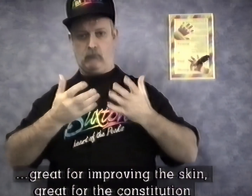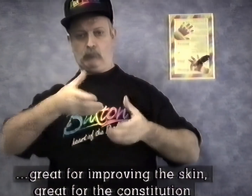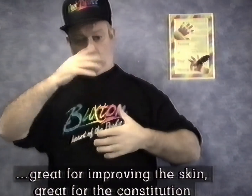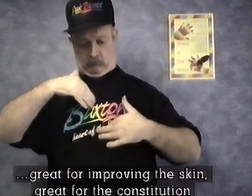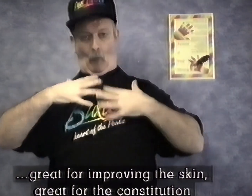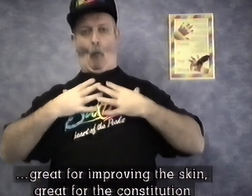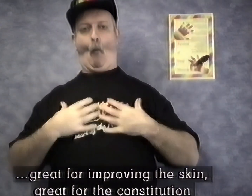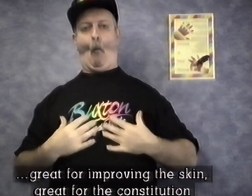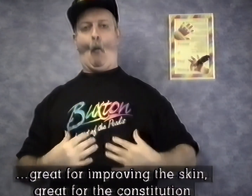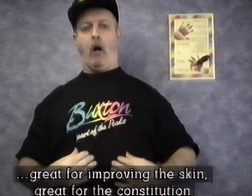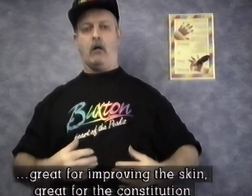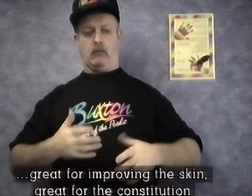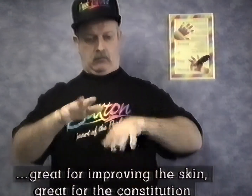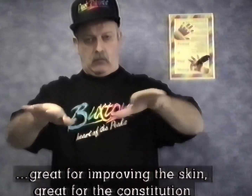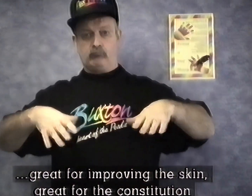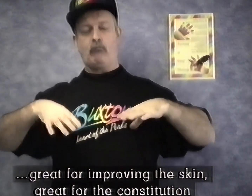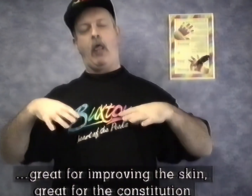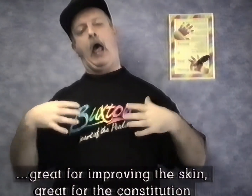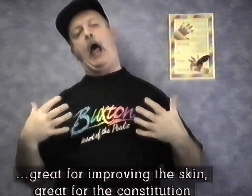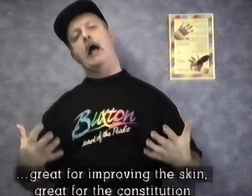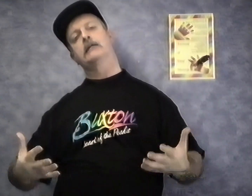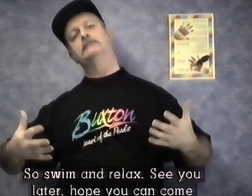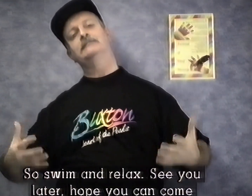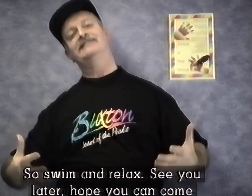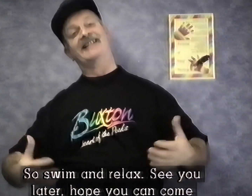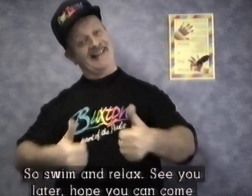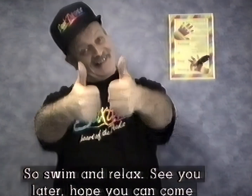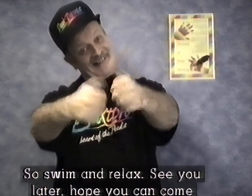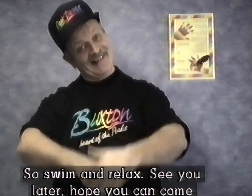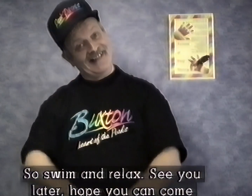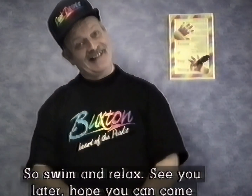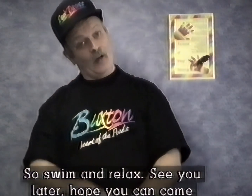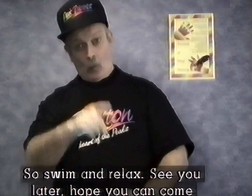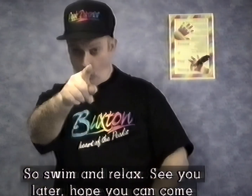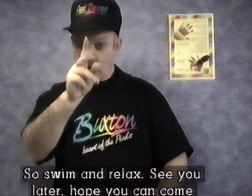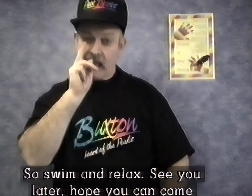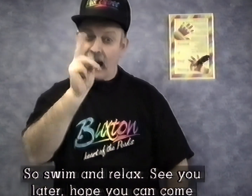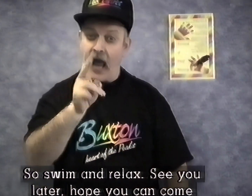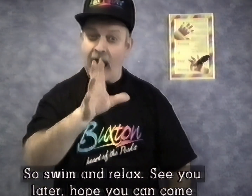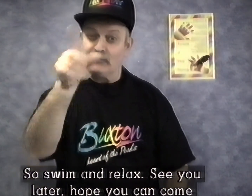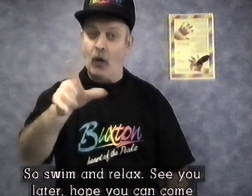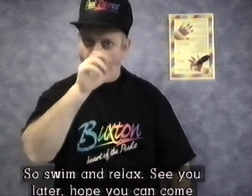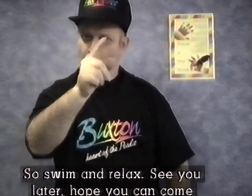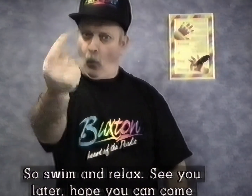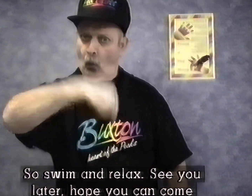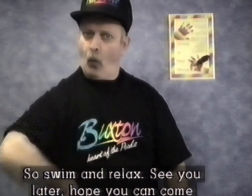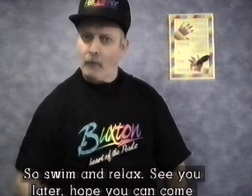the skin and great for the constitution. So swim and relax, okay? See you again later. Hope you can